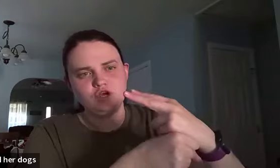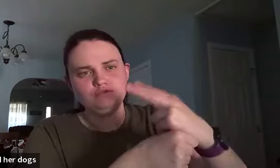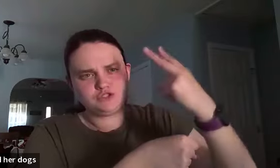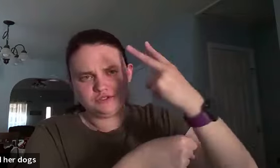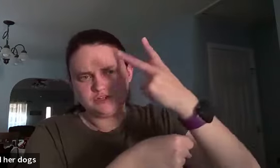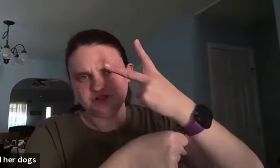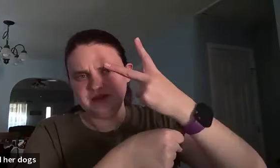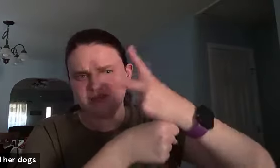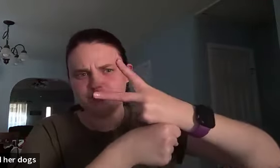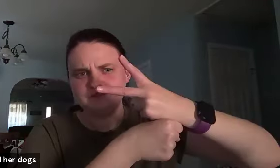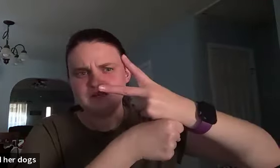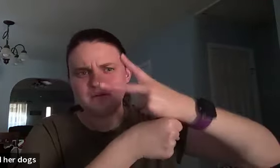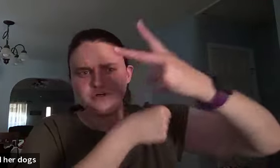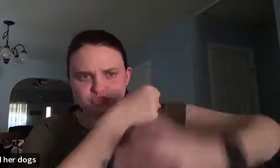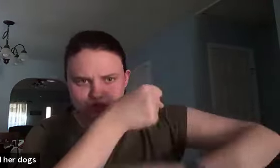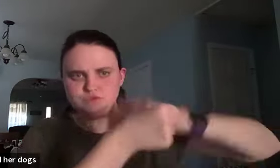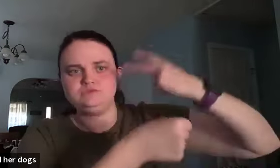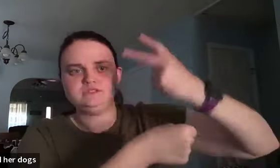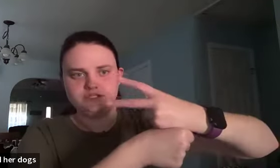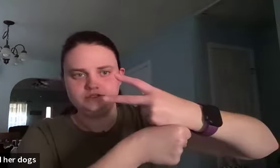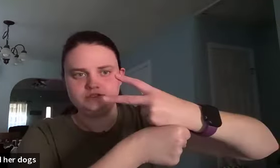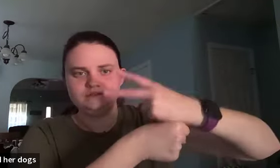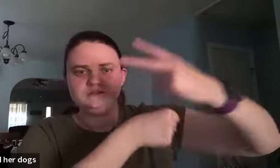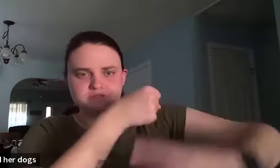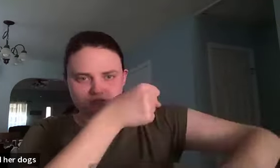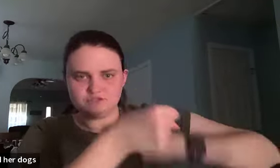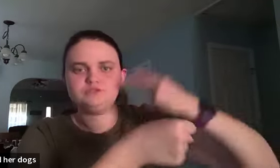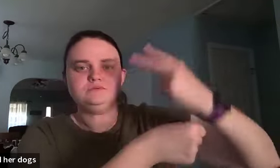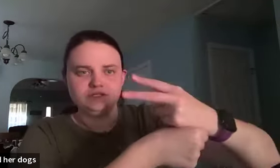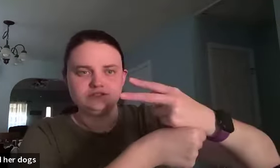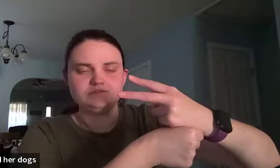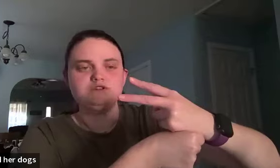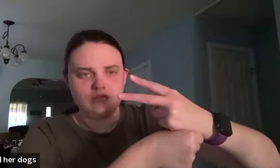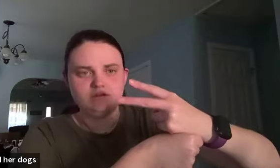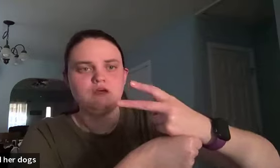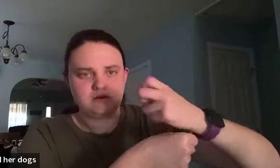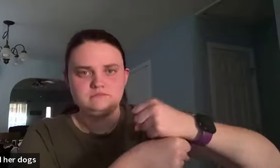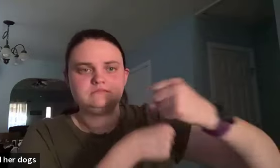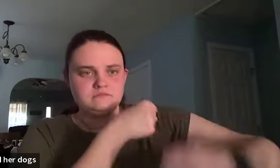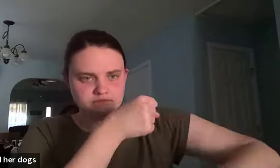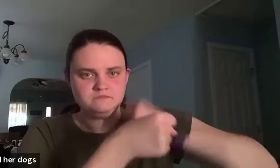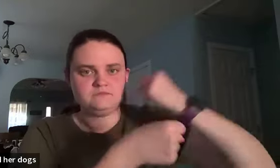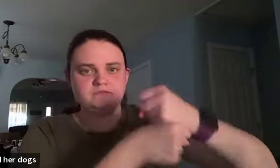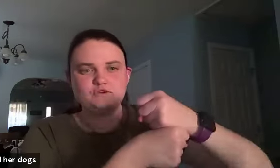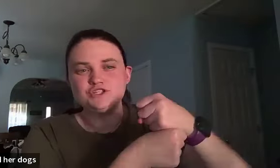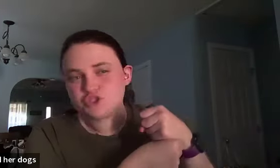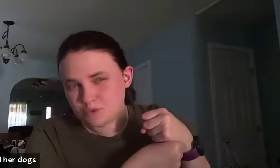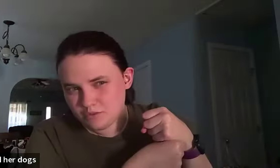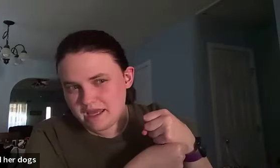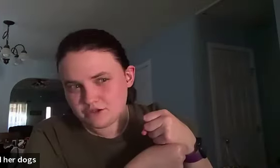go 2 years. You can show with the number 2 years. 2 years. You can do that. There's a shorter way, and I'll